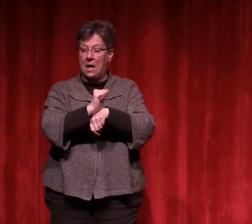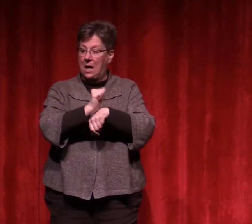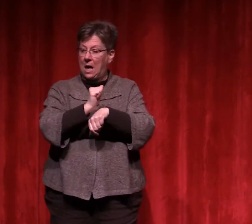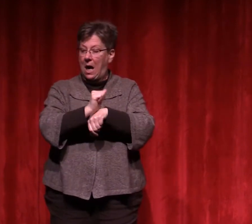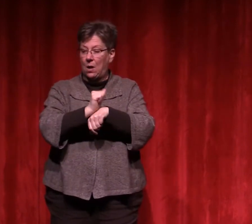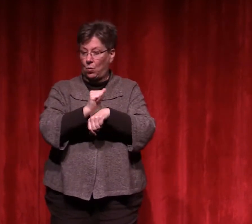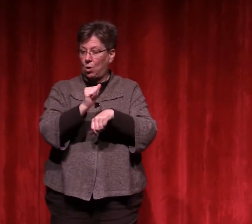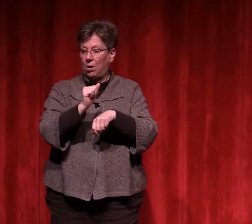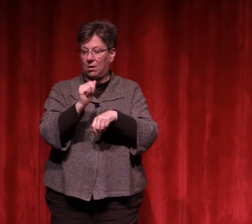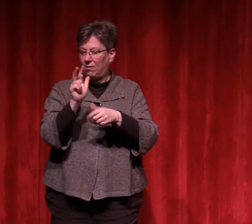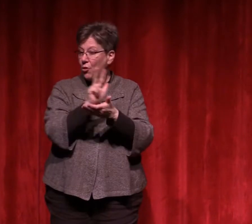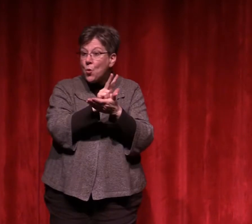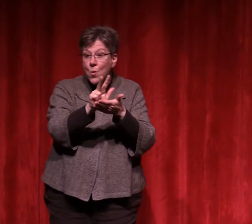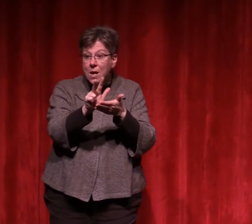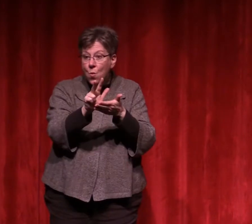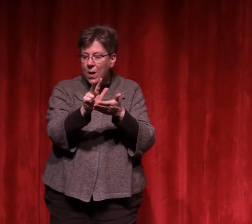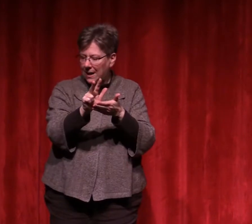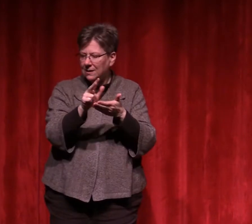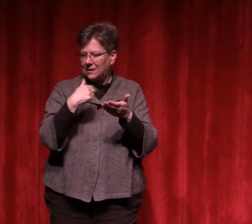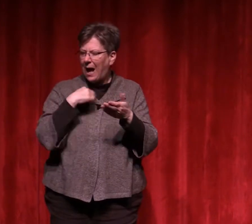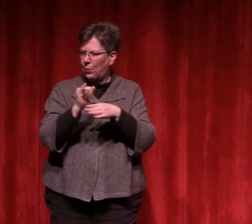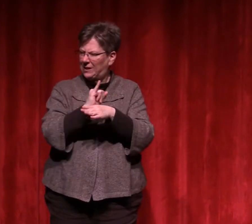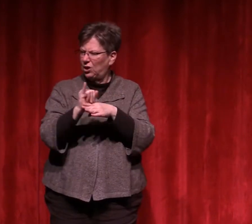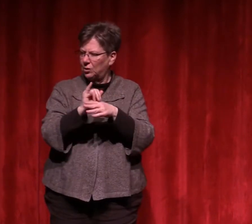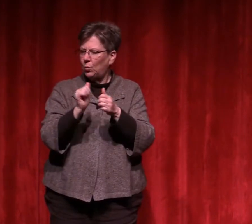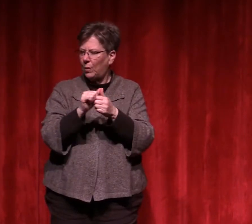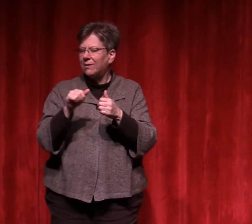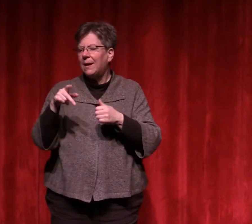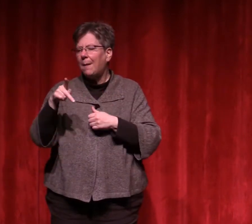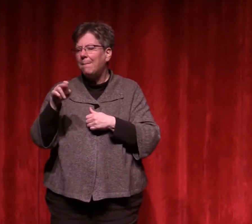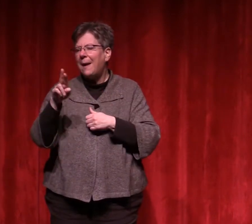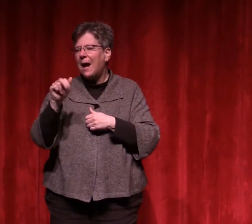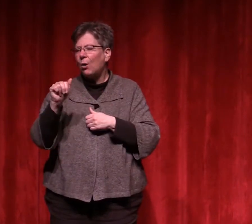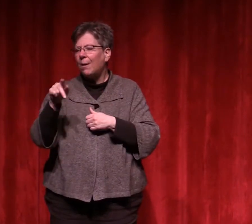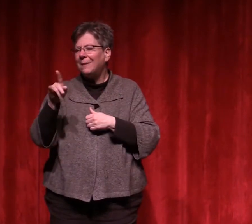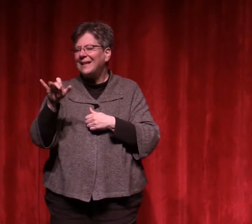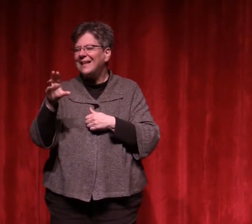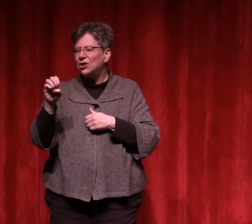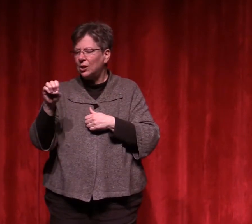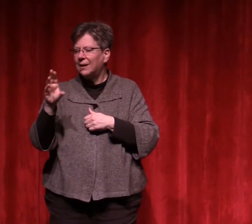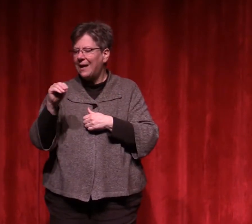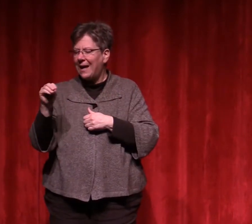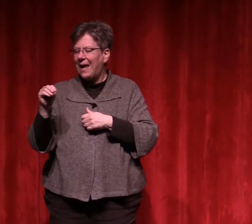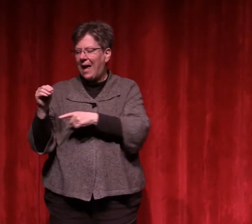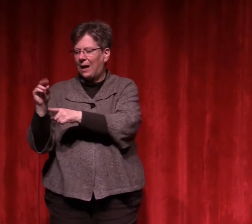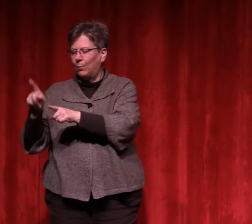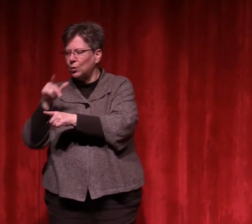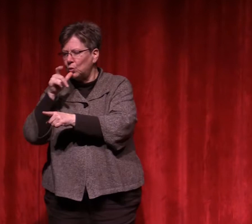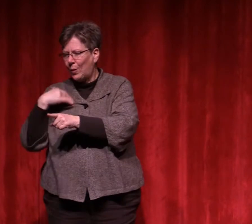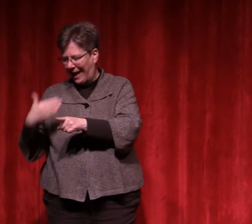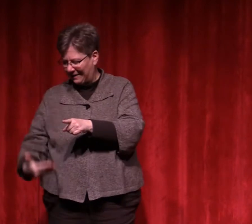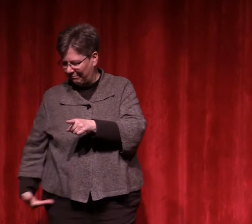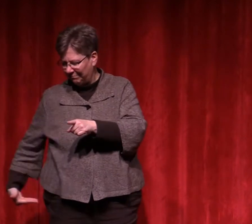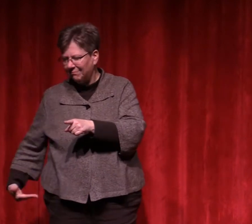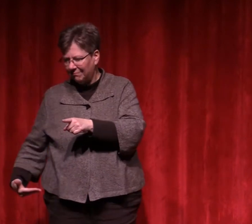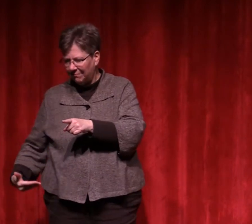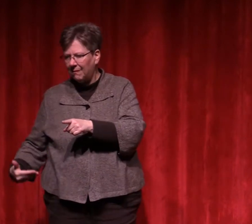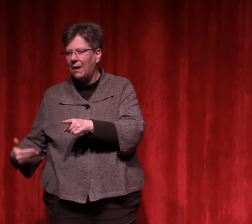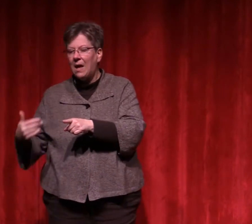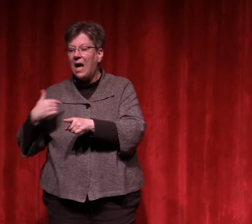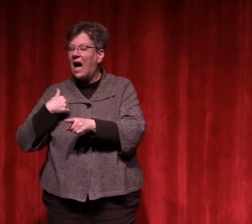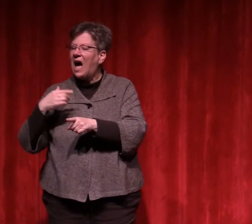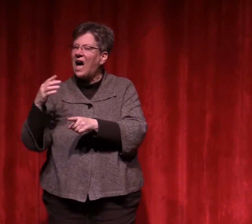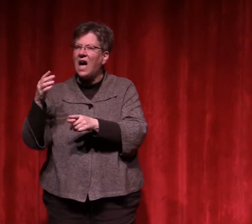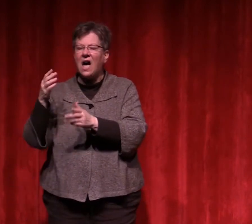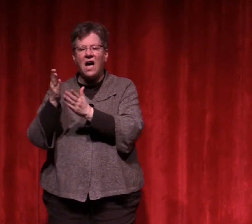free skiing with a paraplegic and an amputee. When I had a freak accident, destroyed